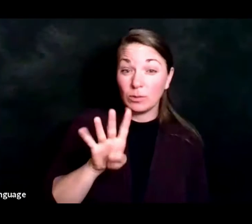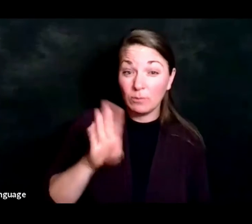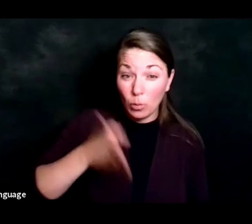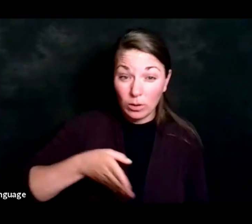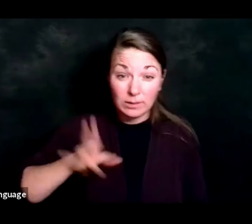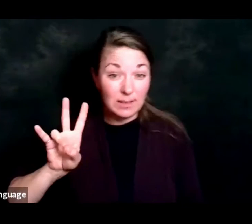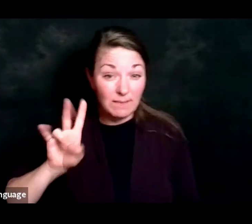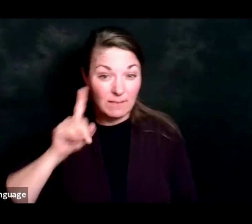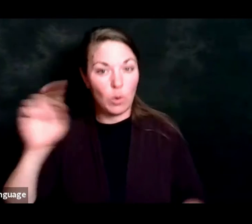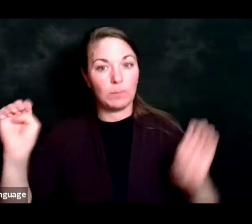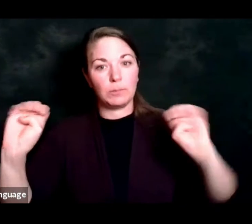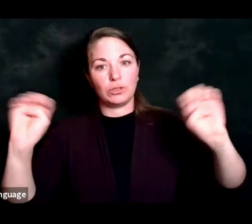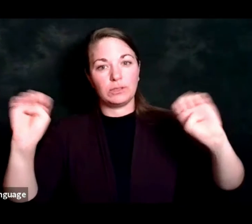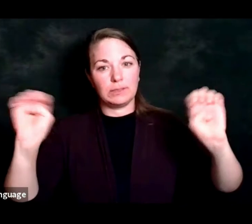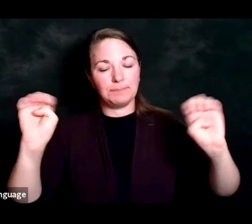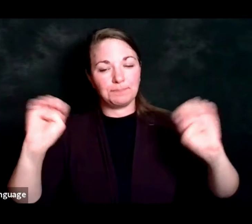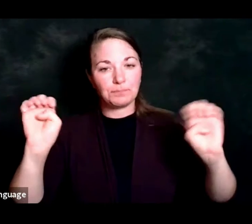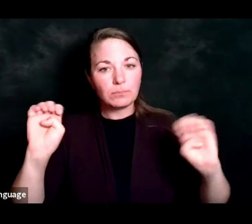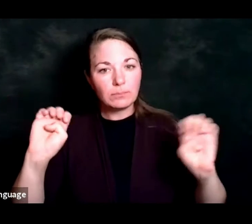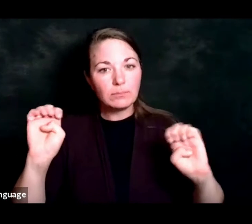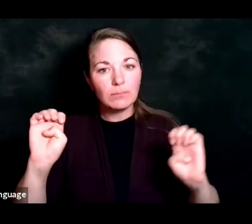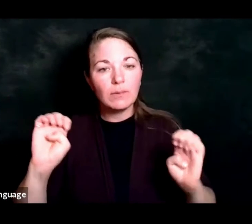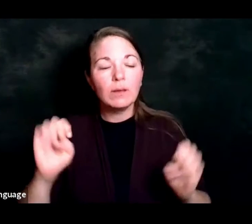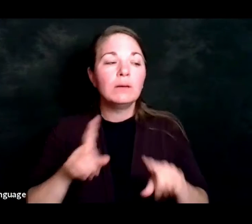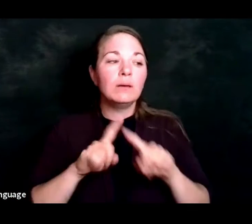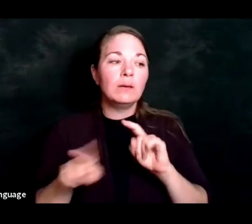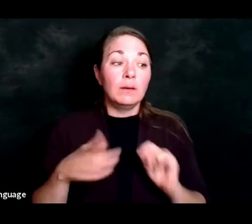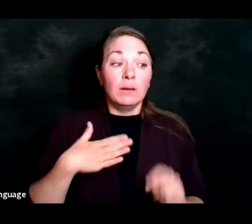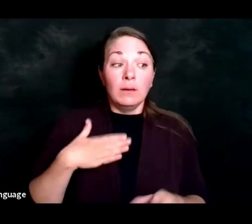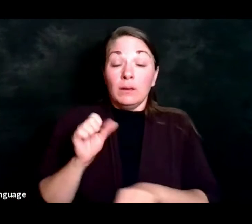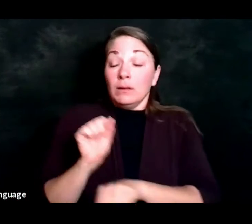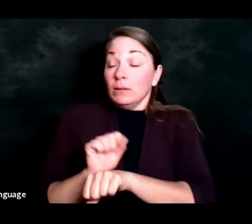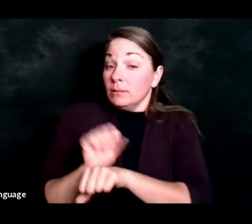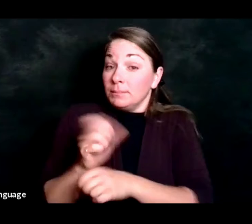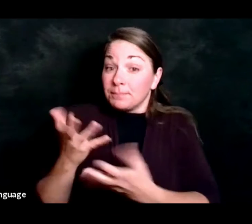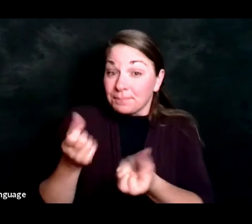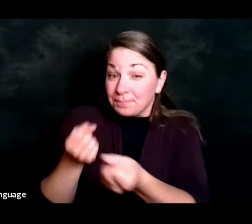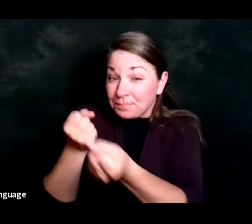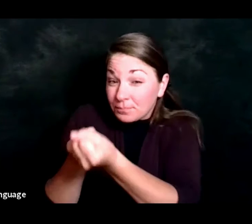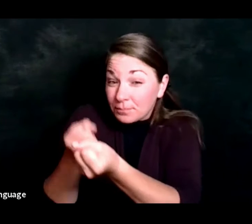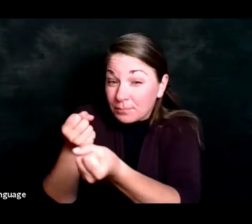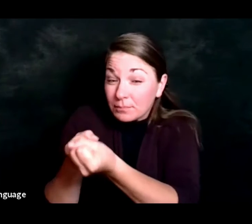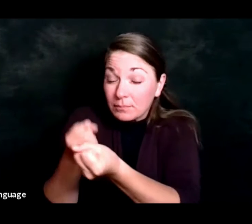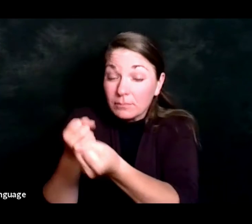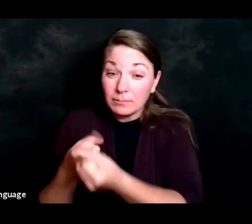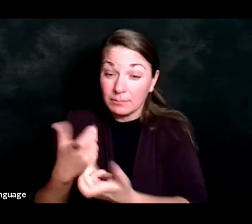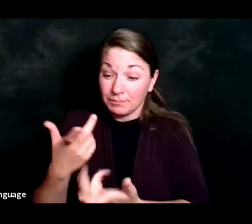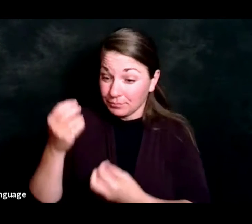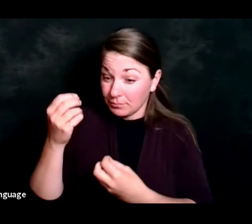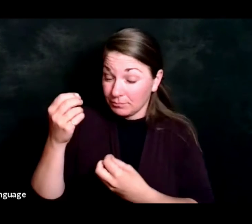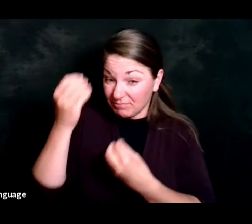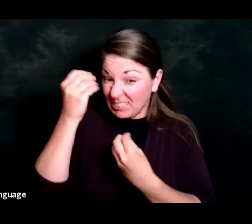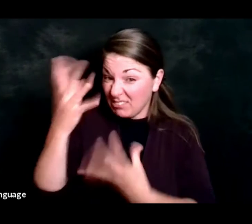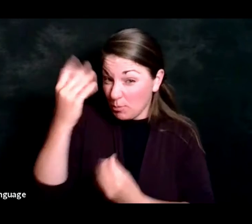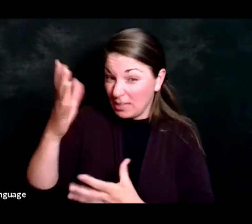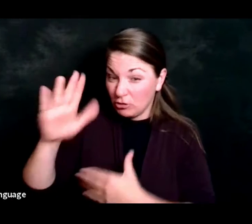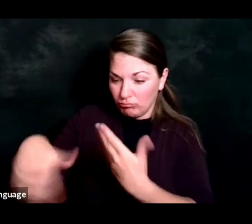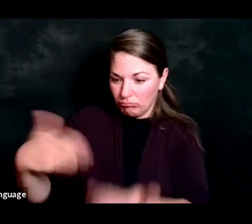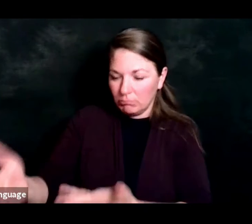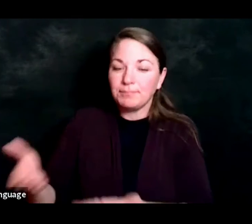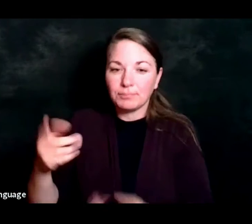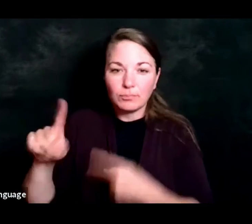for those urgent calls. But my job is to help you get more information when you need it.